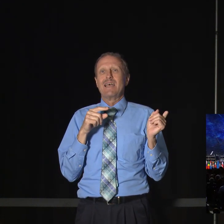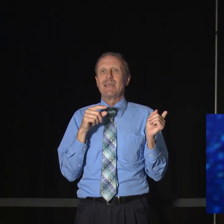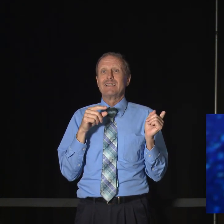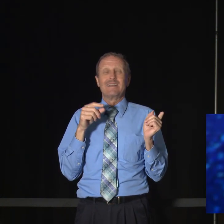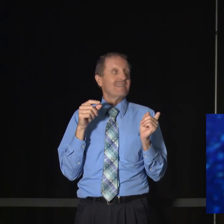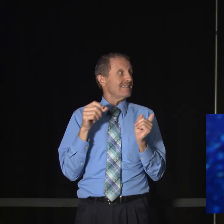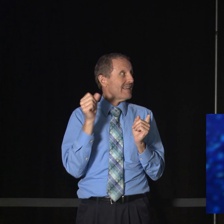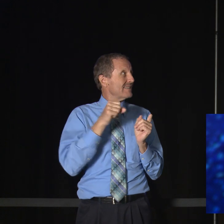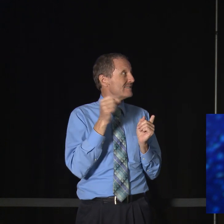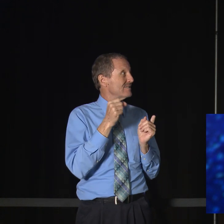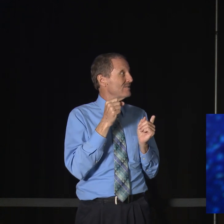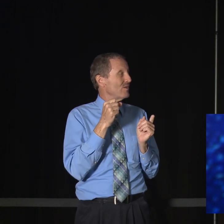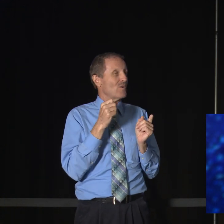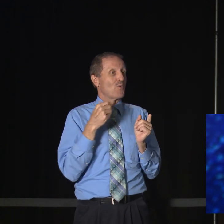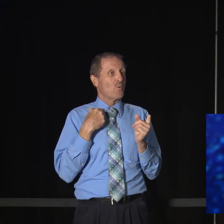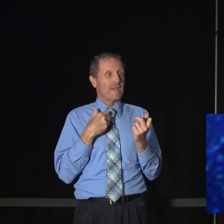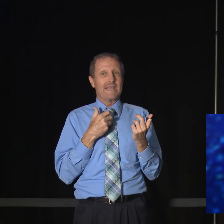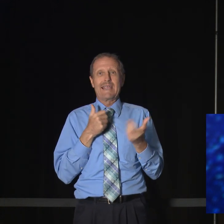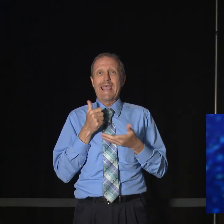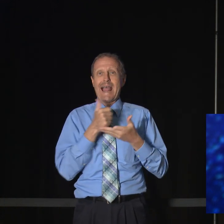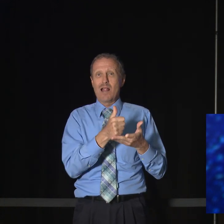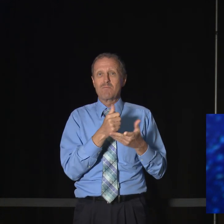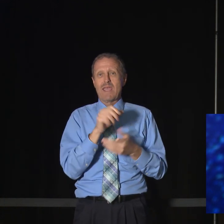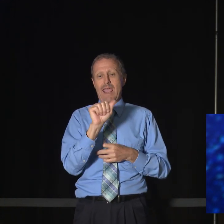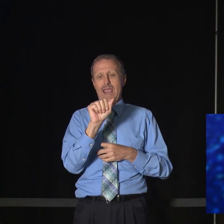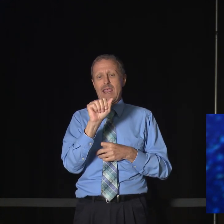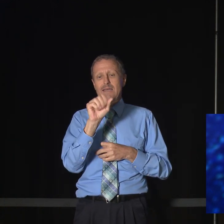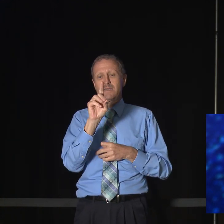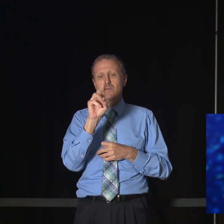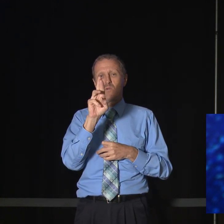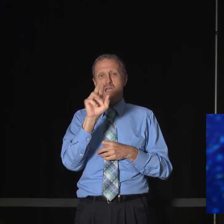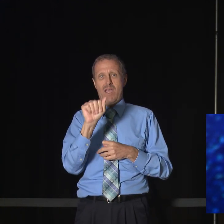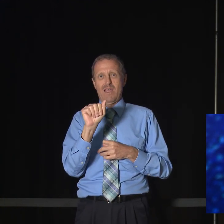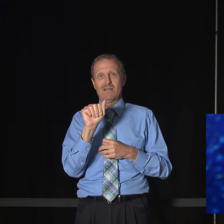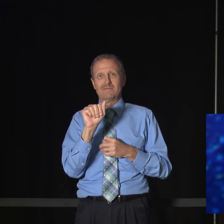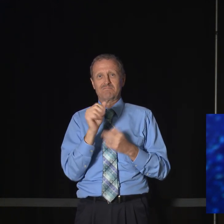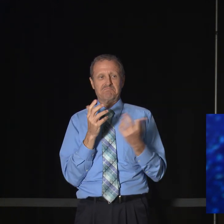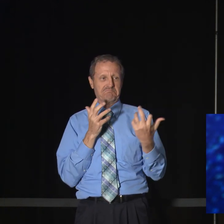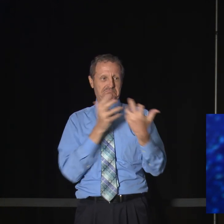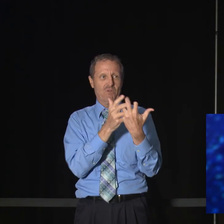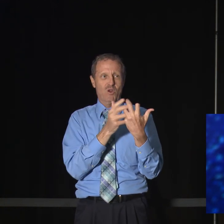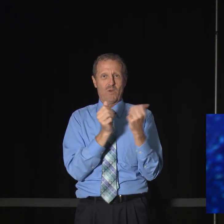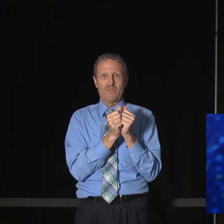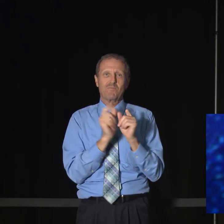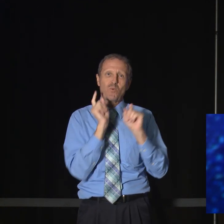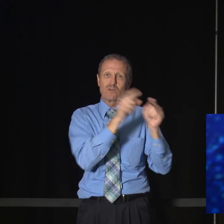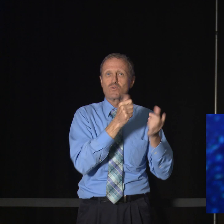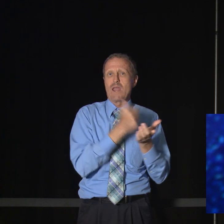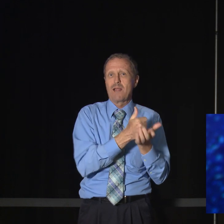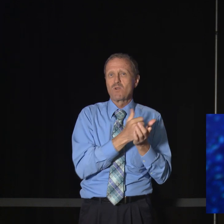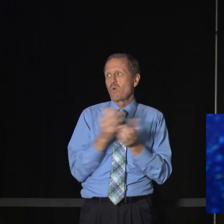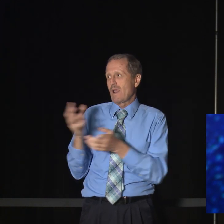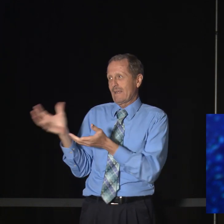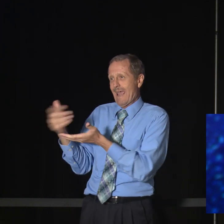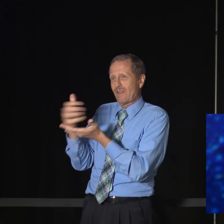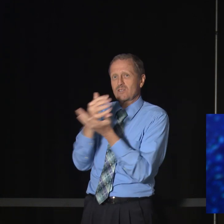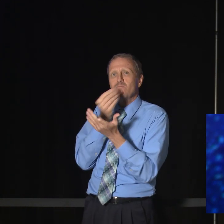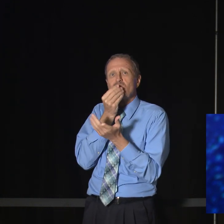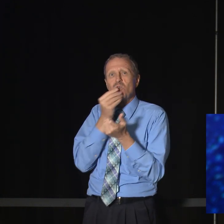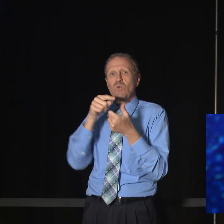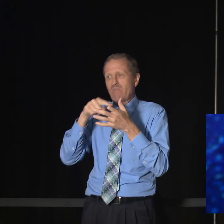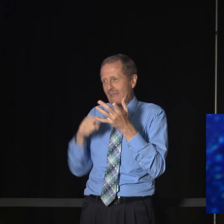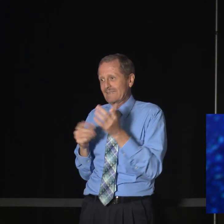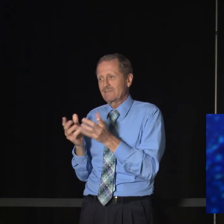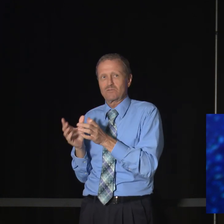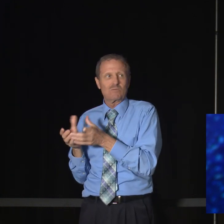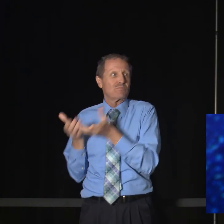did. Actually, we partnered with ADRA this year. We gathered some food and some